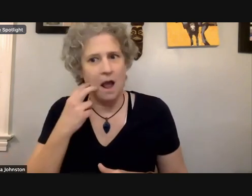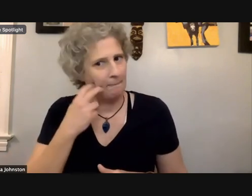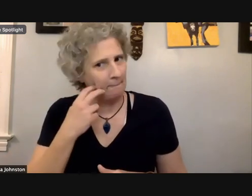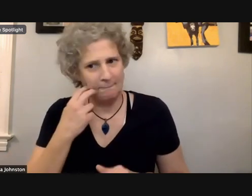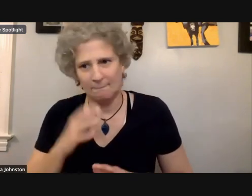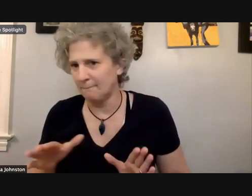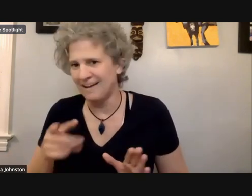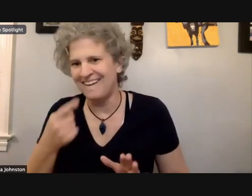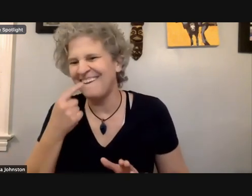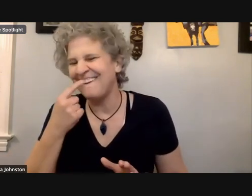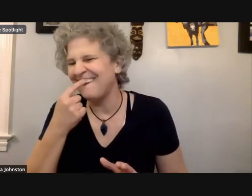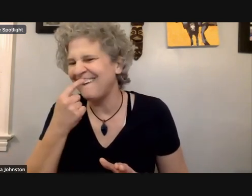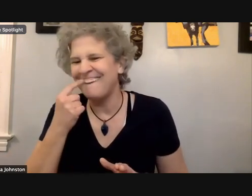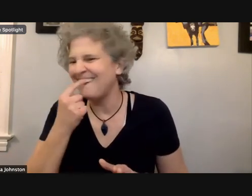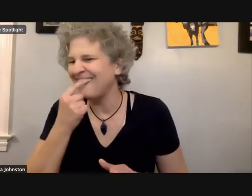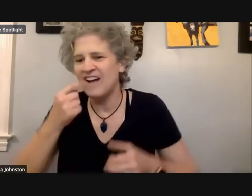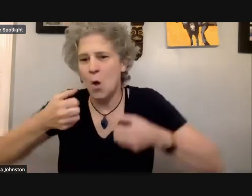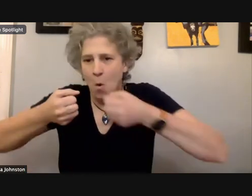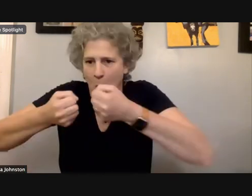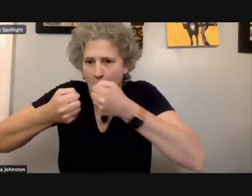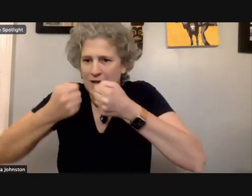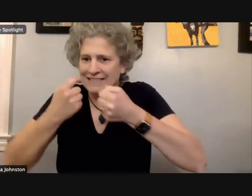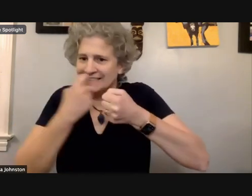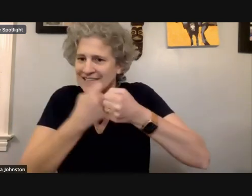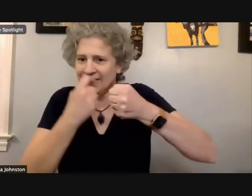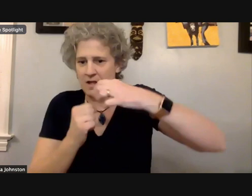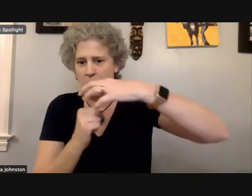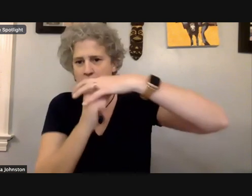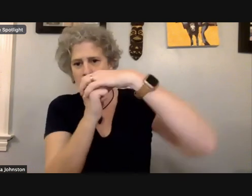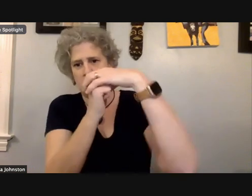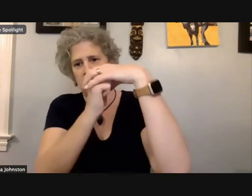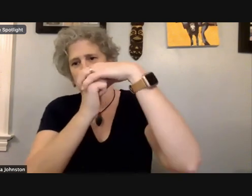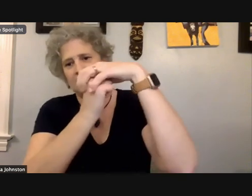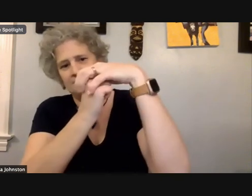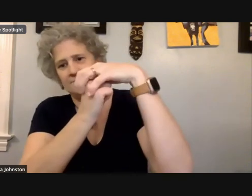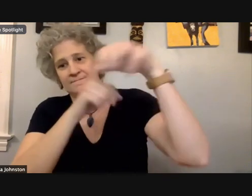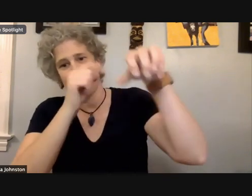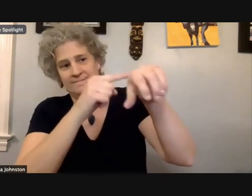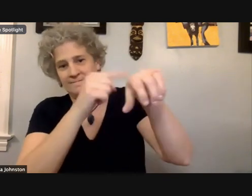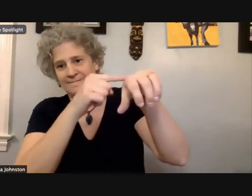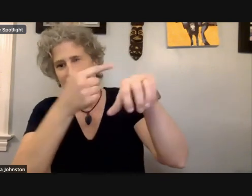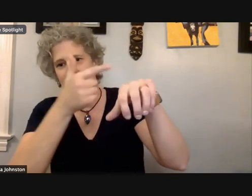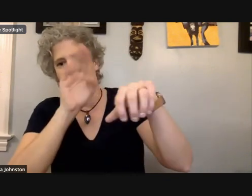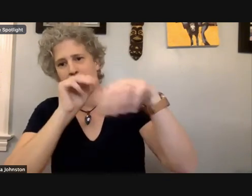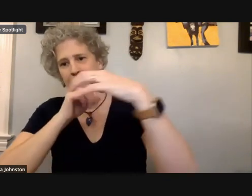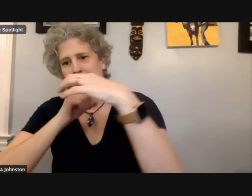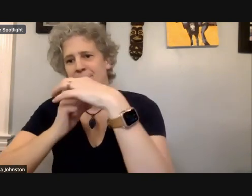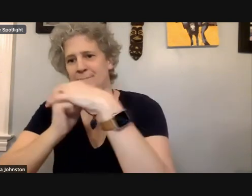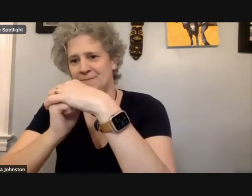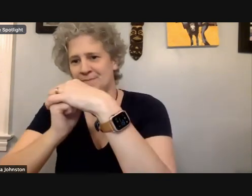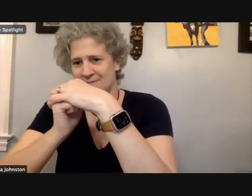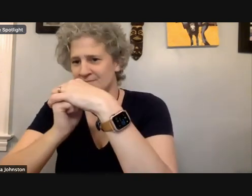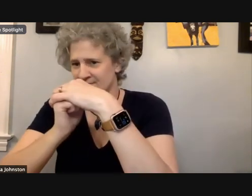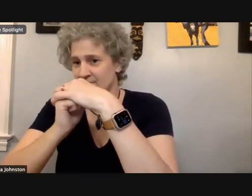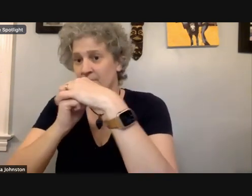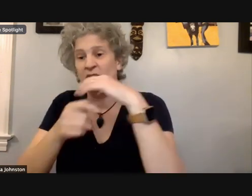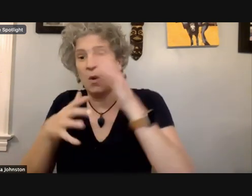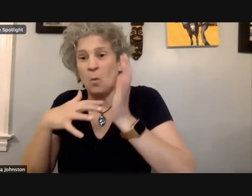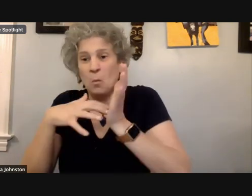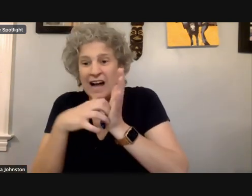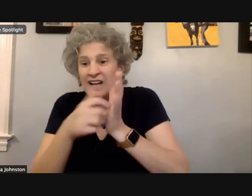Uppers and bottoms. Gum is not the kind you chew. We're talking about the gum that holds your teeth in place. So